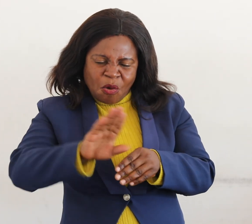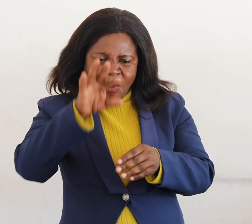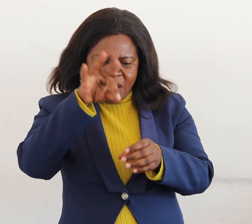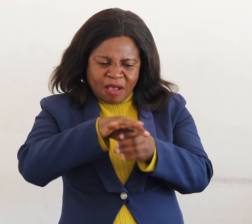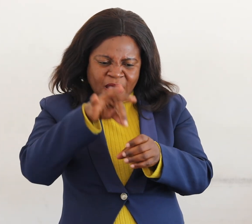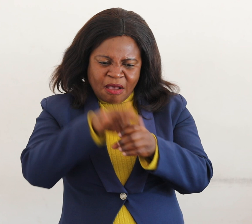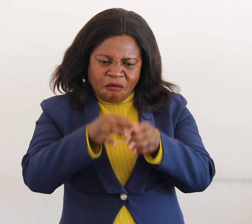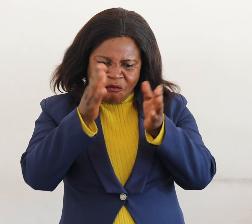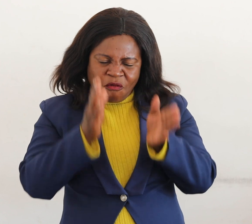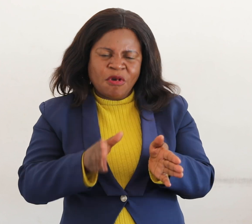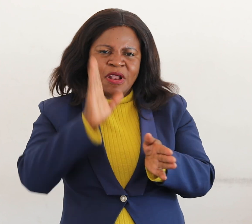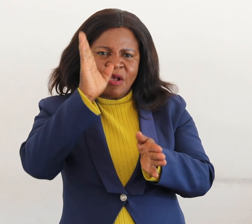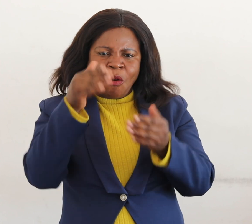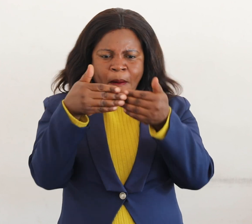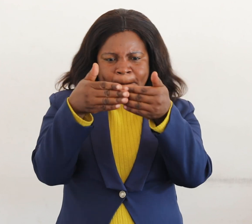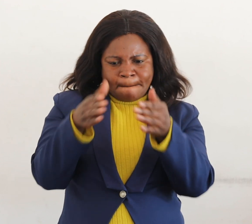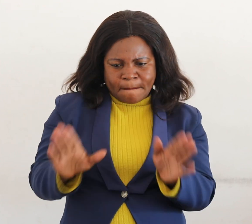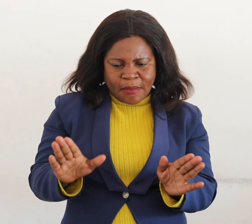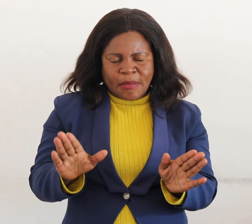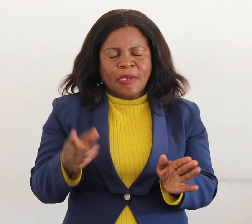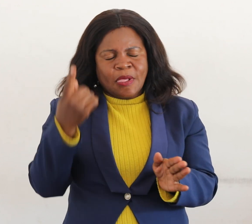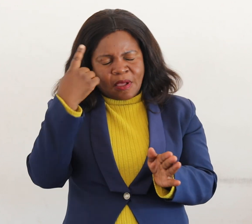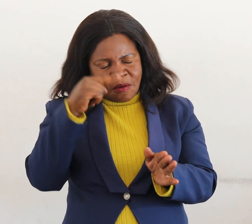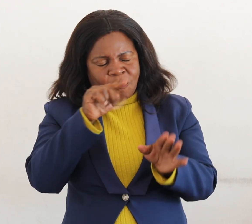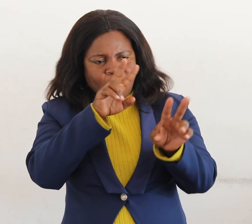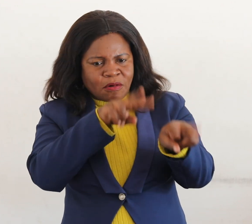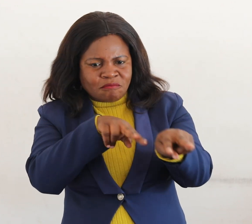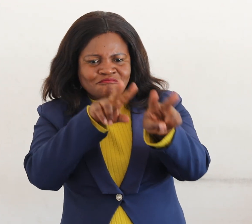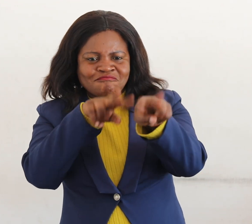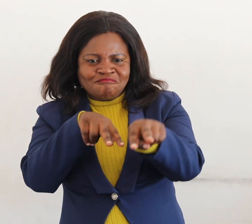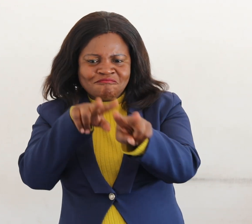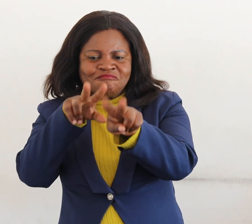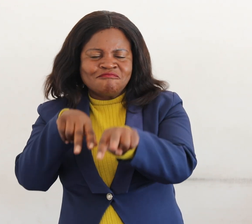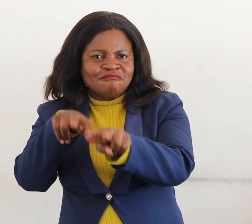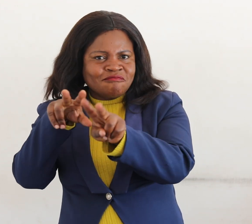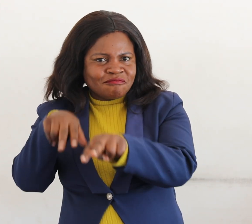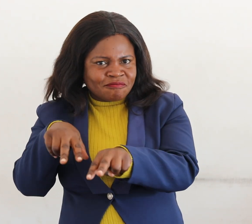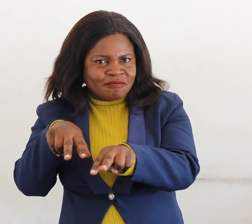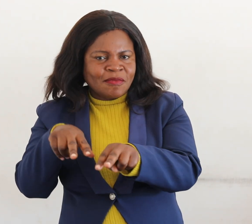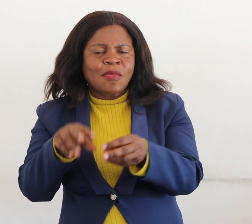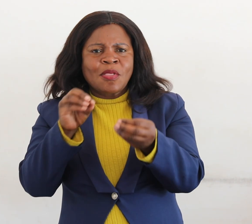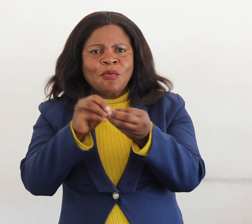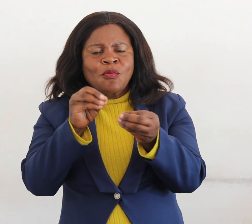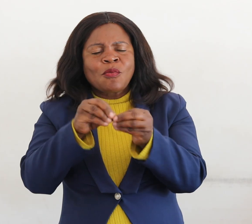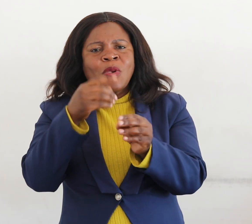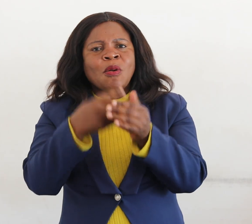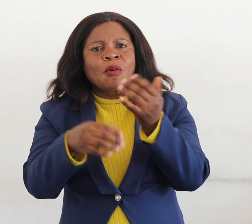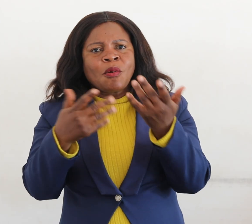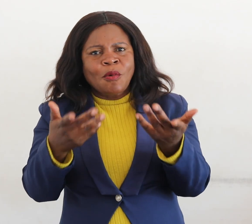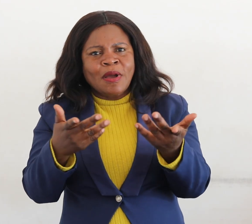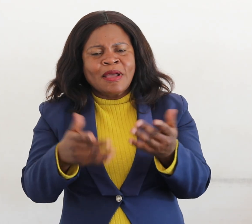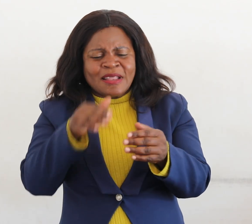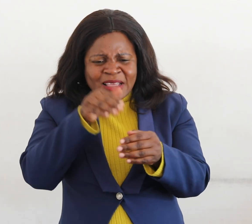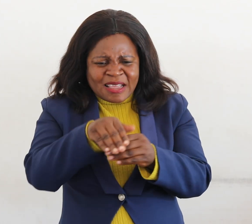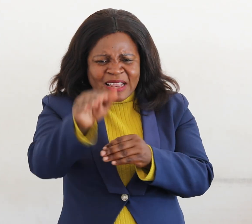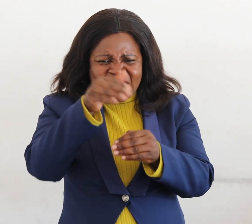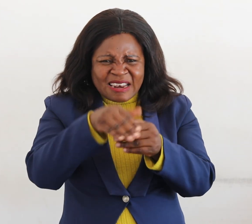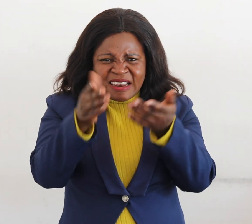will be open for inspection. Further, registered voters are allowed to check